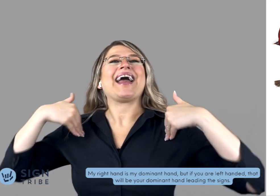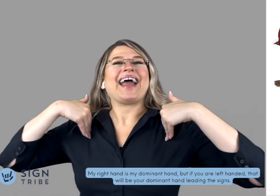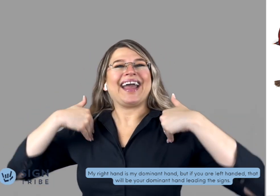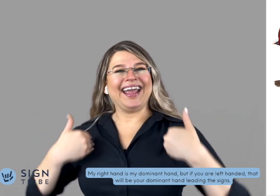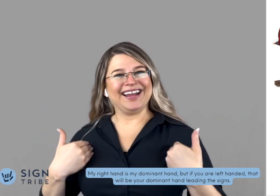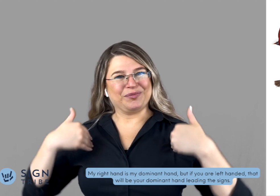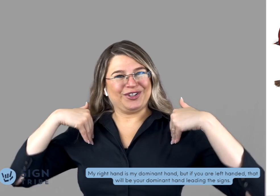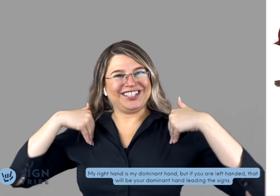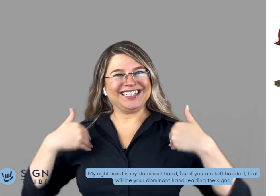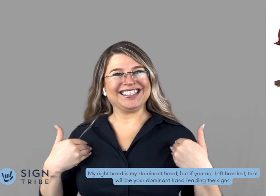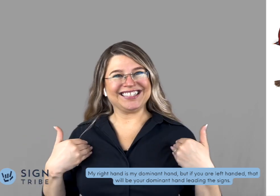Animal.